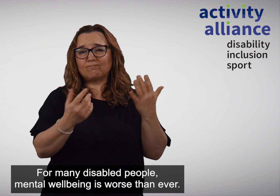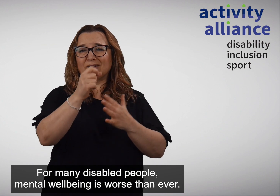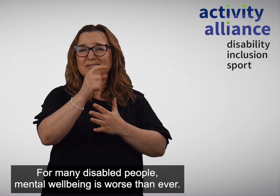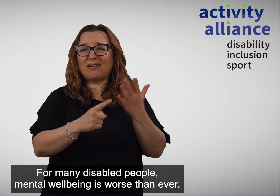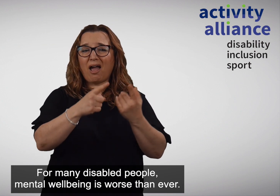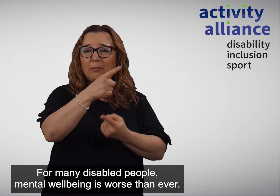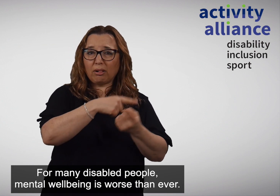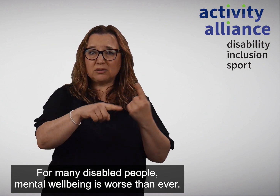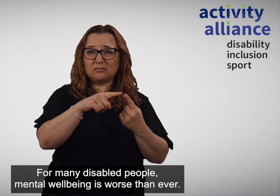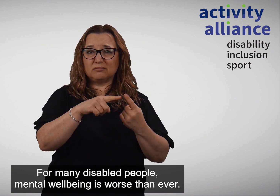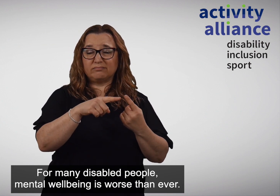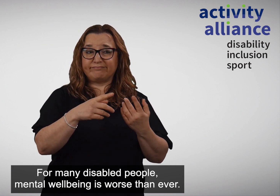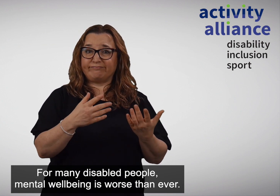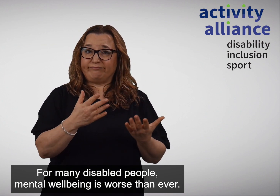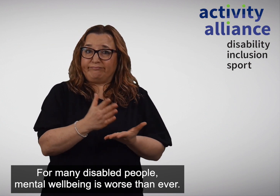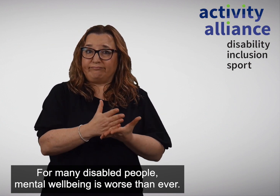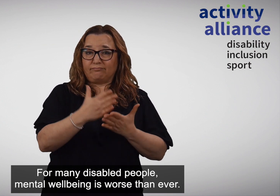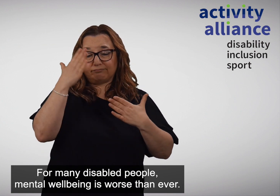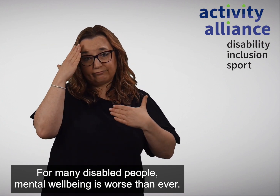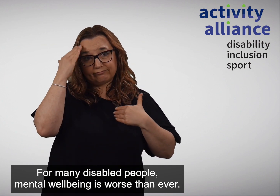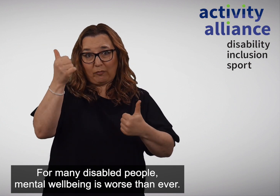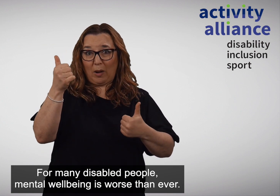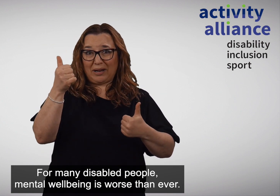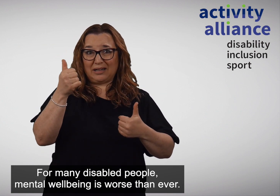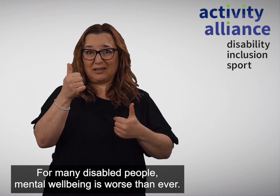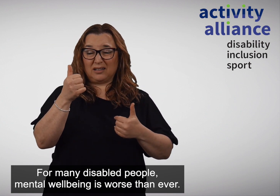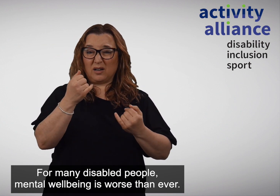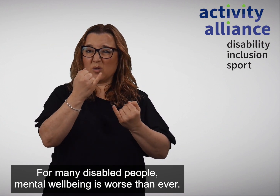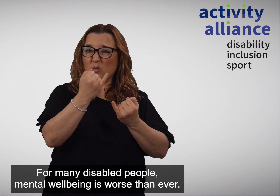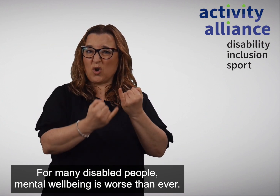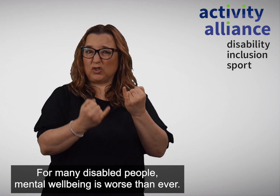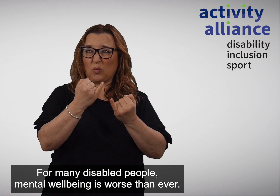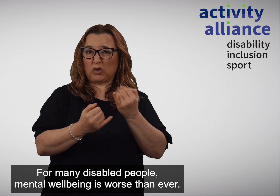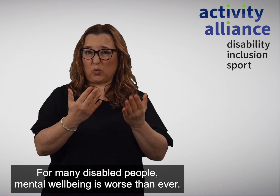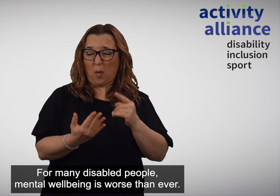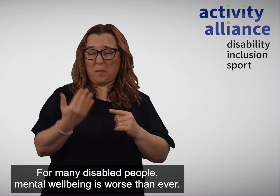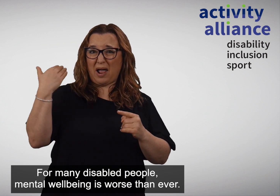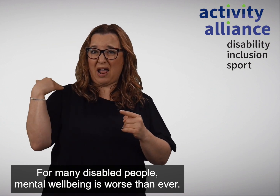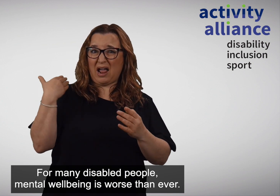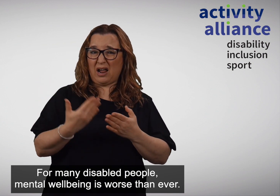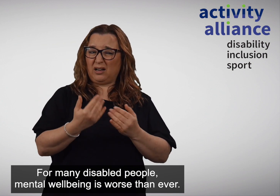For many disabled people, mental well-being is worse than ever.